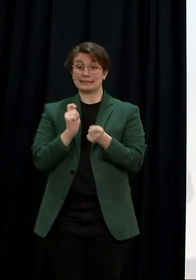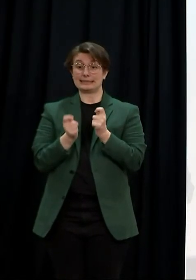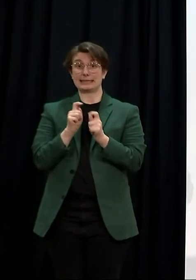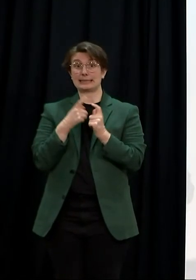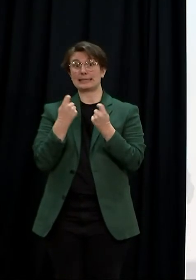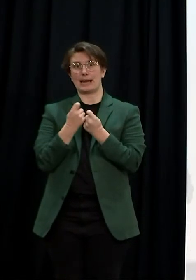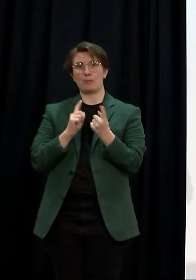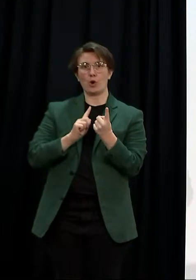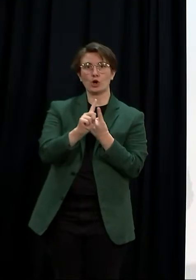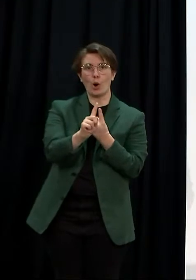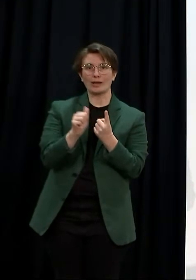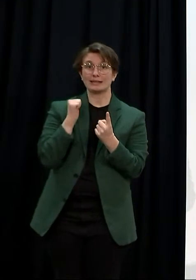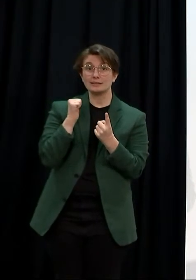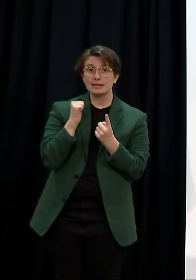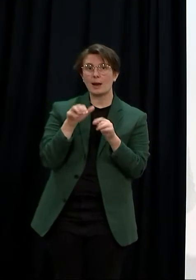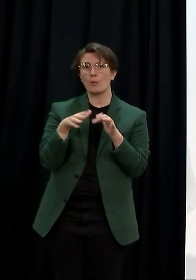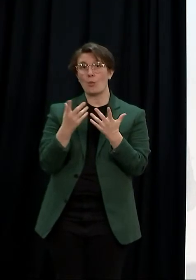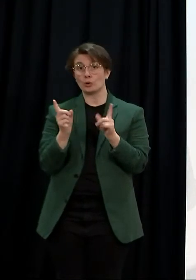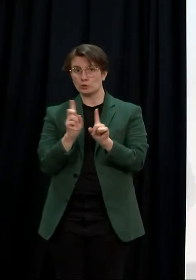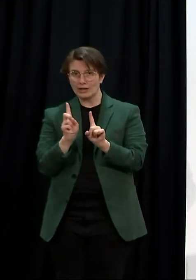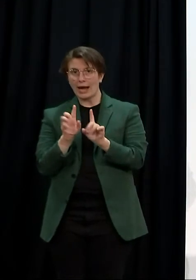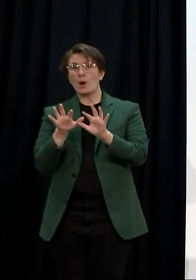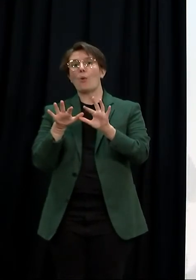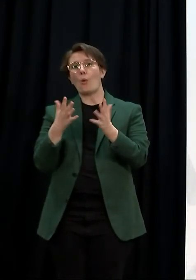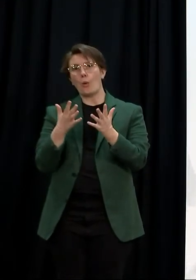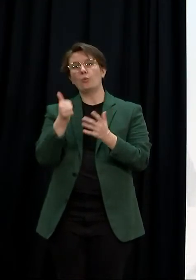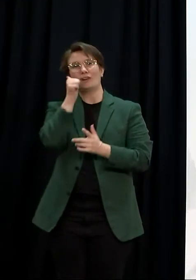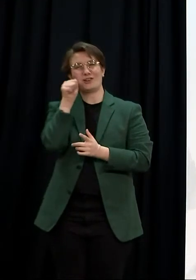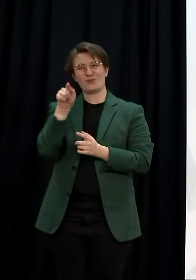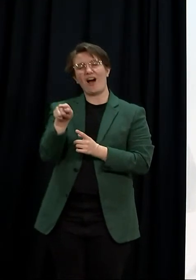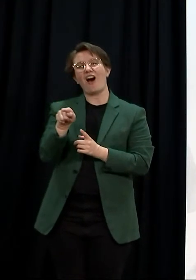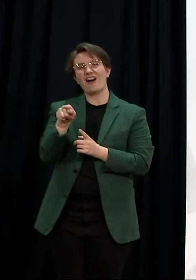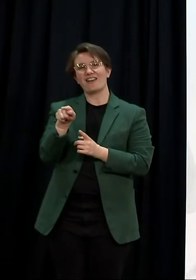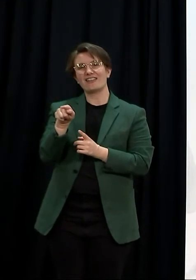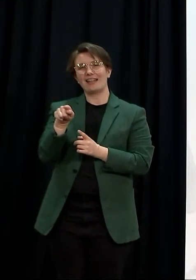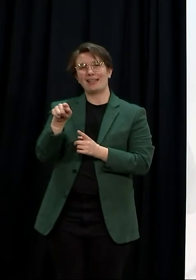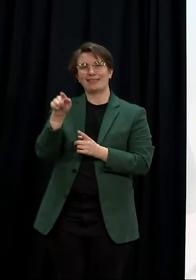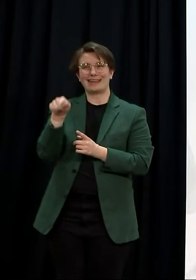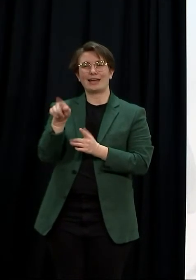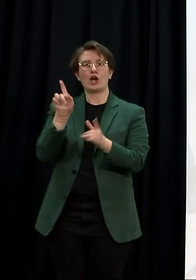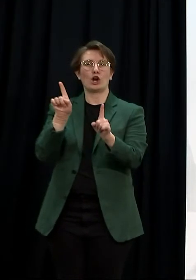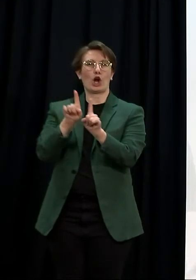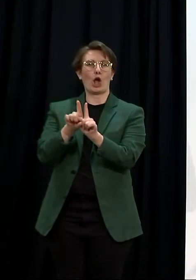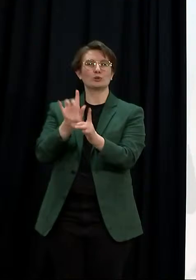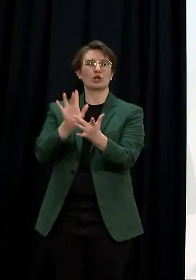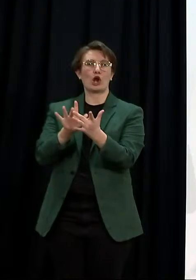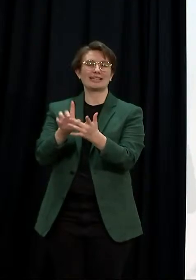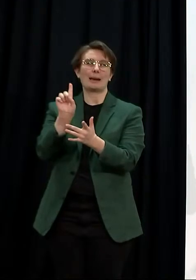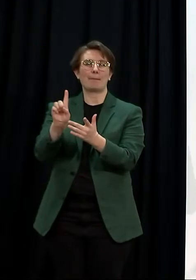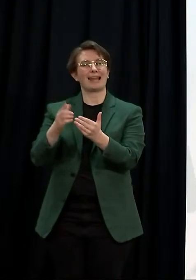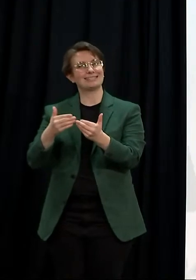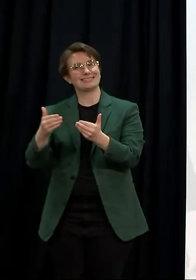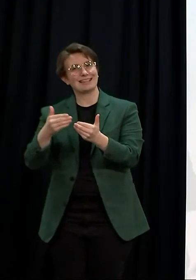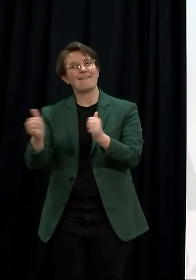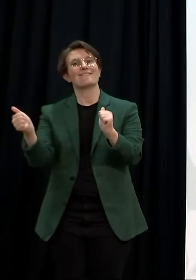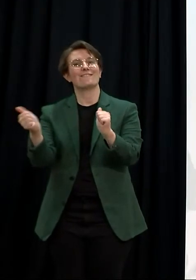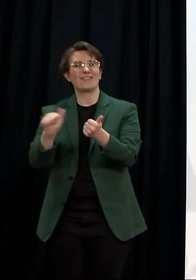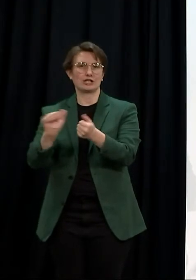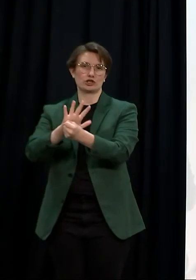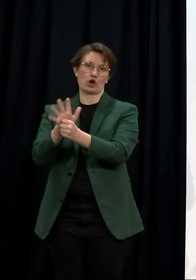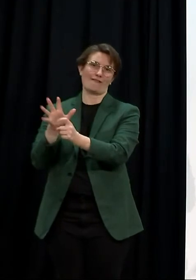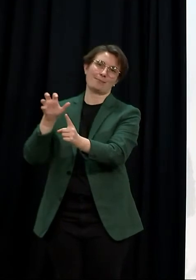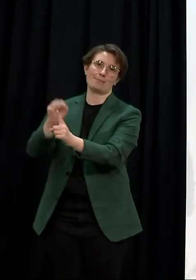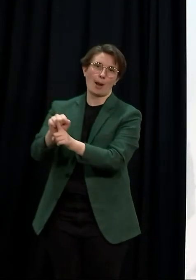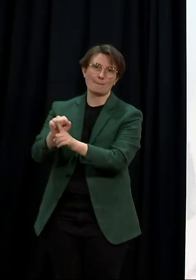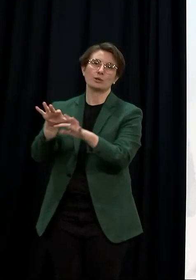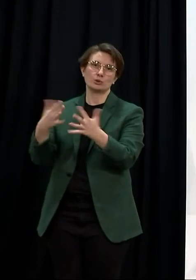or they had subsequently become a case, and it was just a matter of catching up on the data to exclude them. Yep. So it's now down to really focusing on those ones where